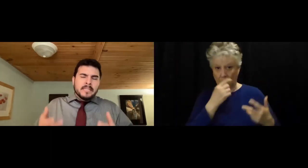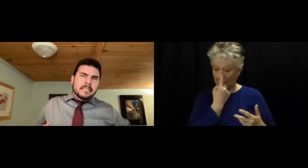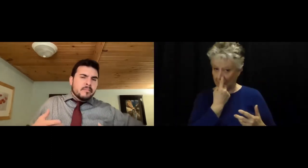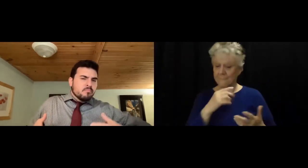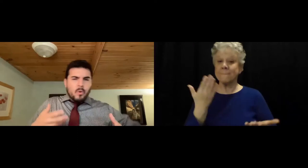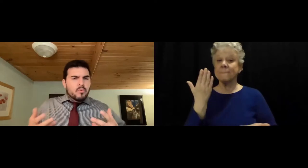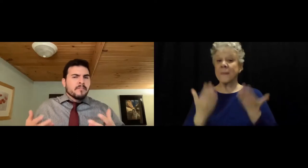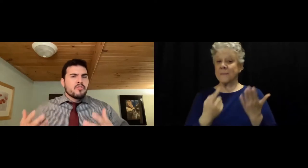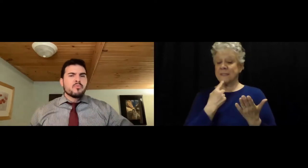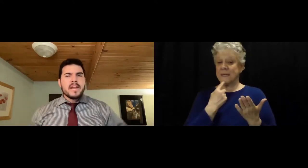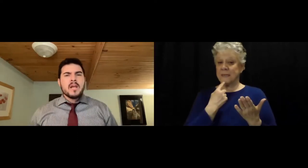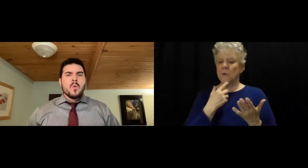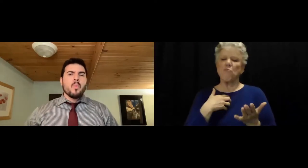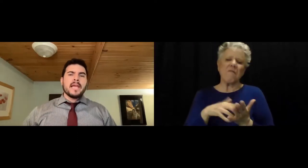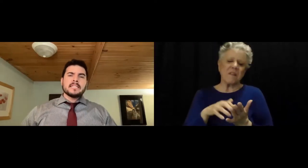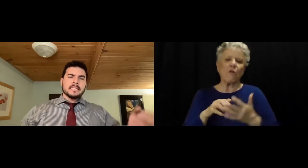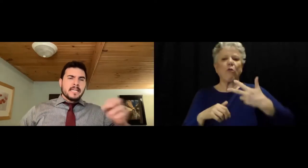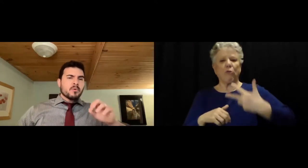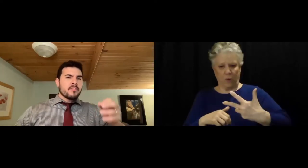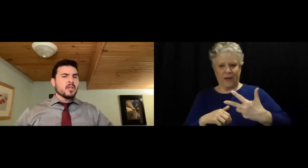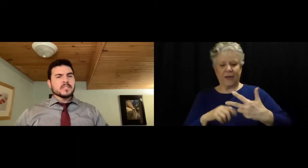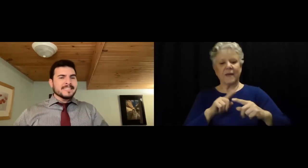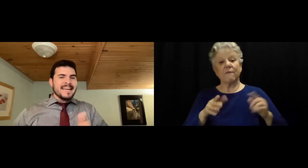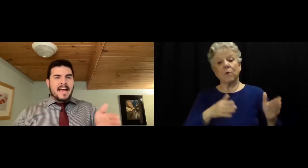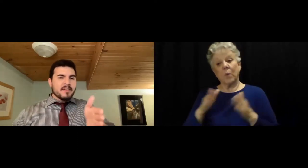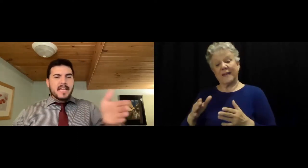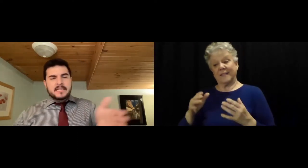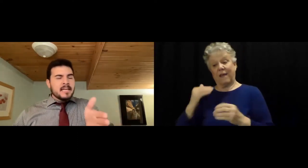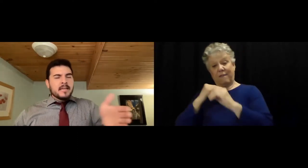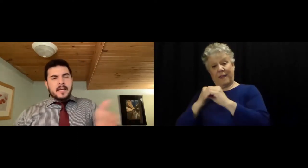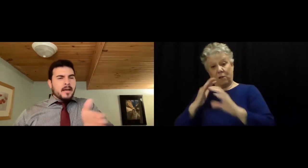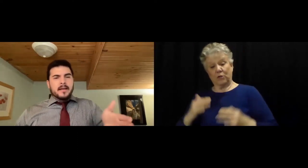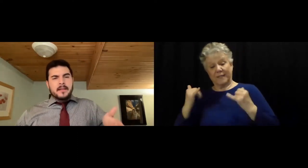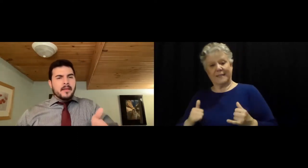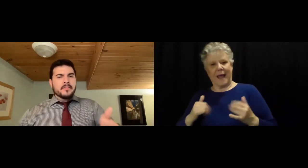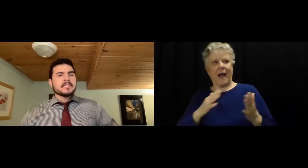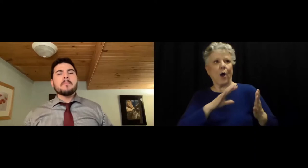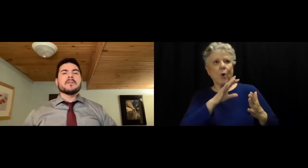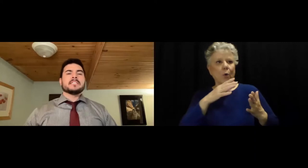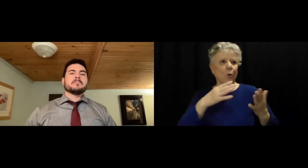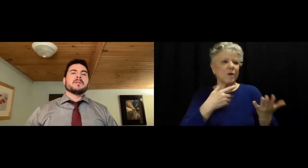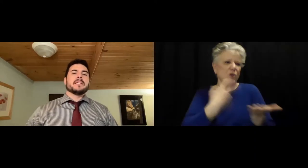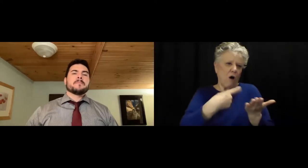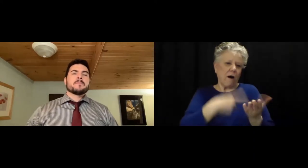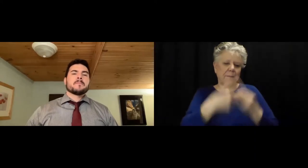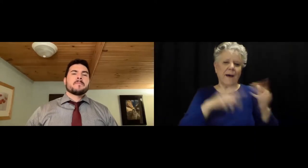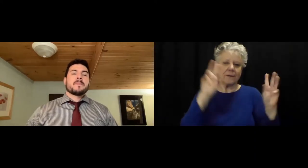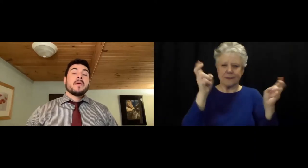there are basically or roughly three ways contemporary theologians navigate the topic of